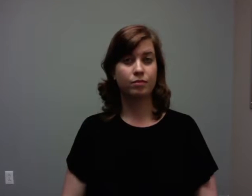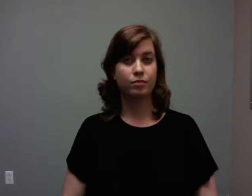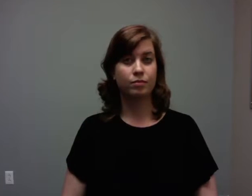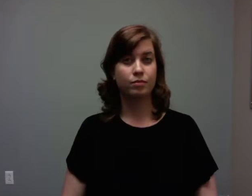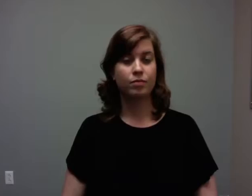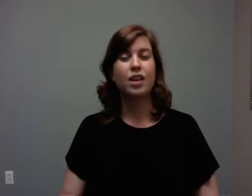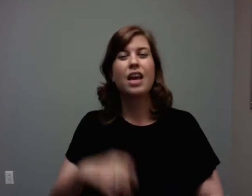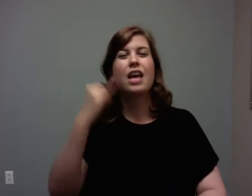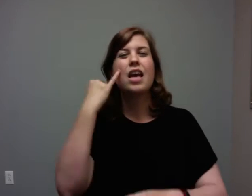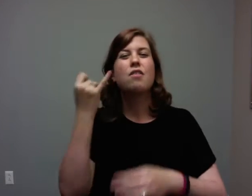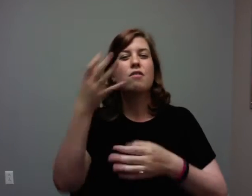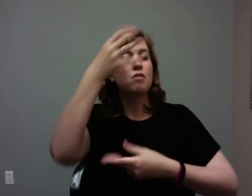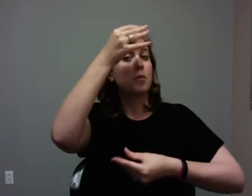Well, that doesn't